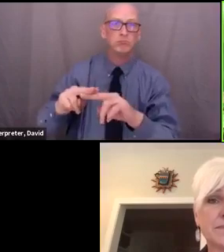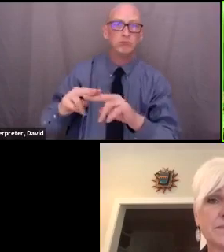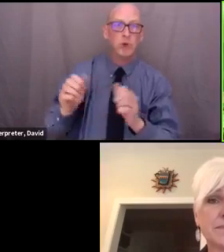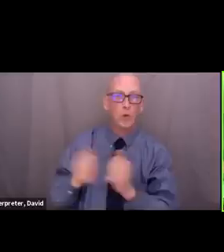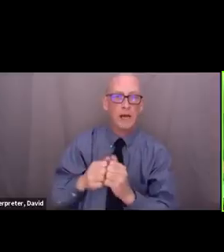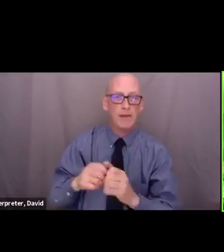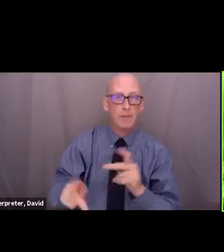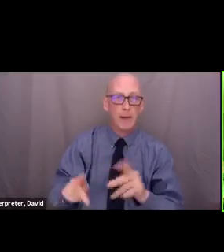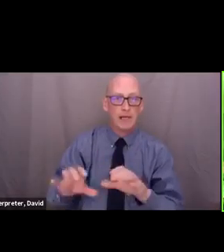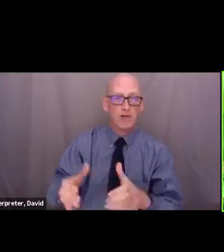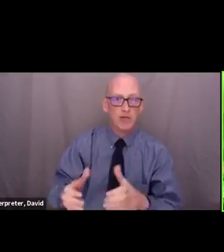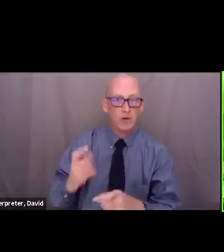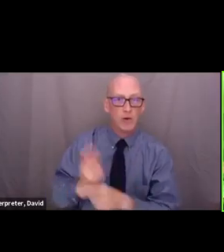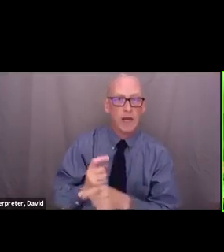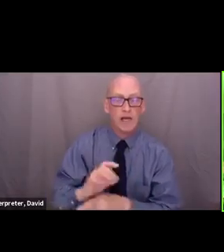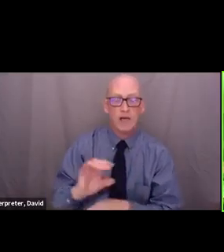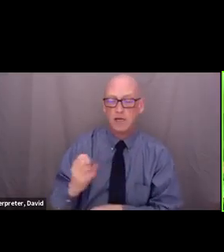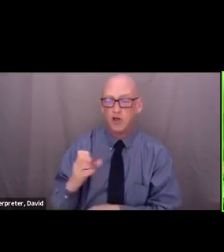Yes, unfortunately,